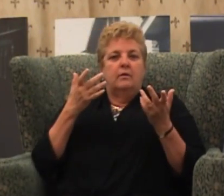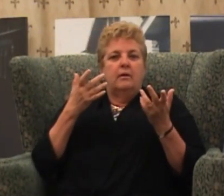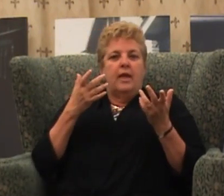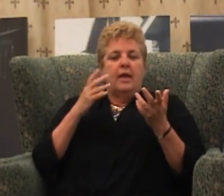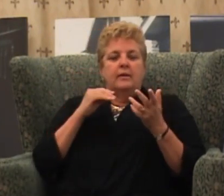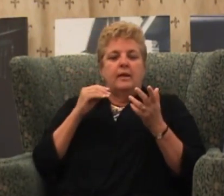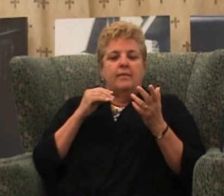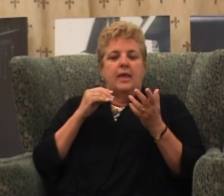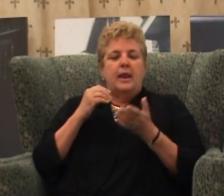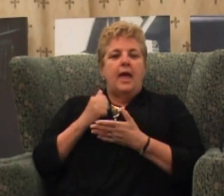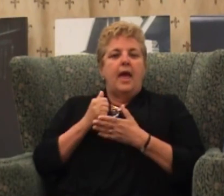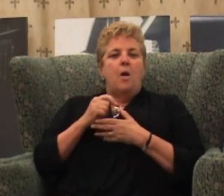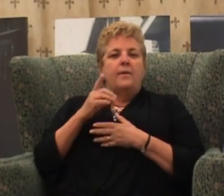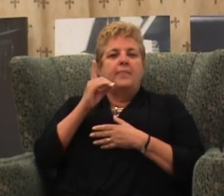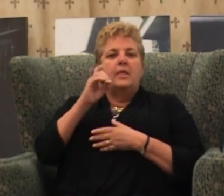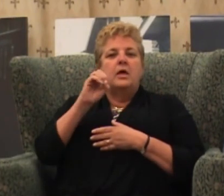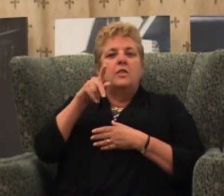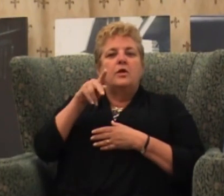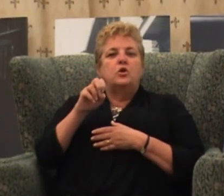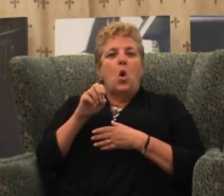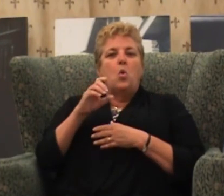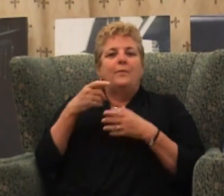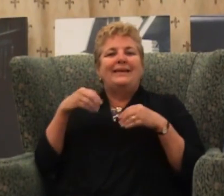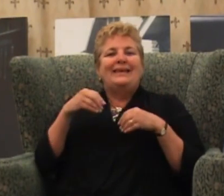who lived across the street from my mother.